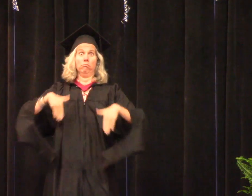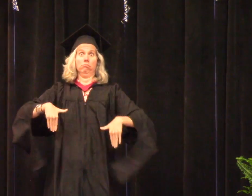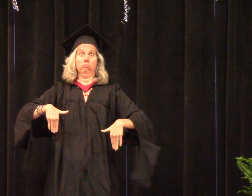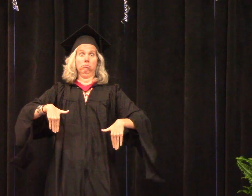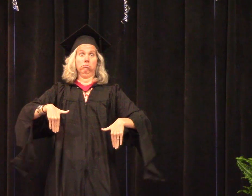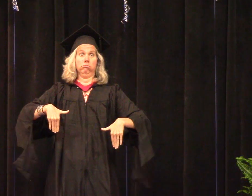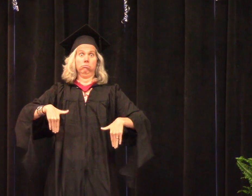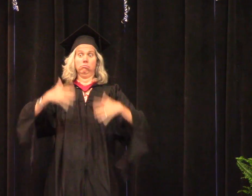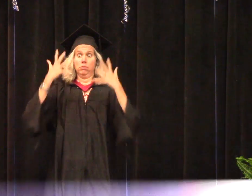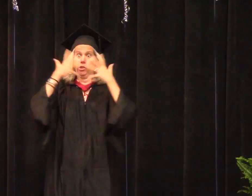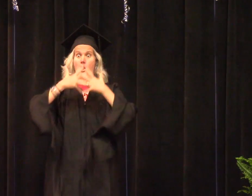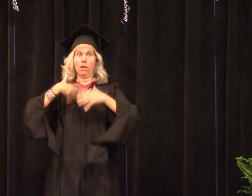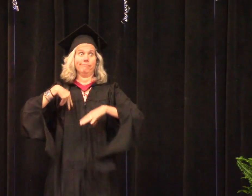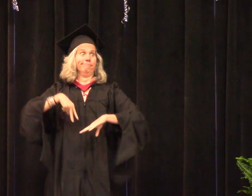morning.